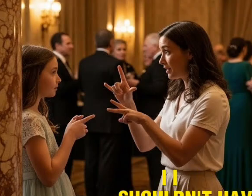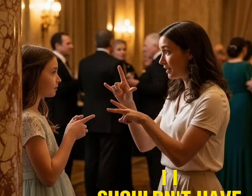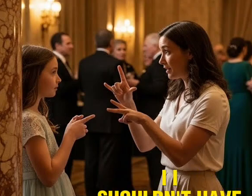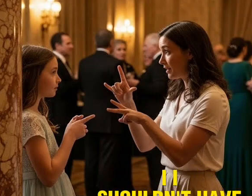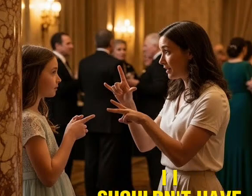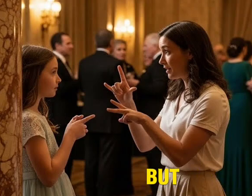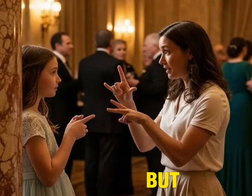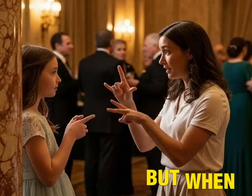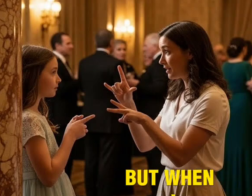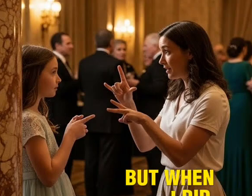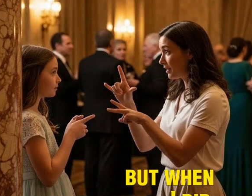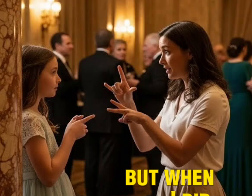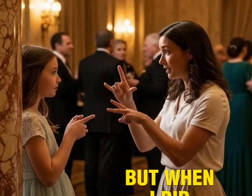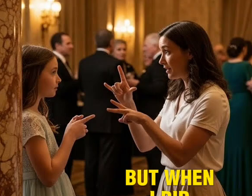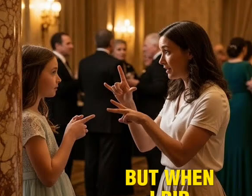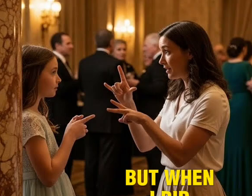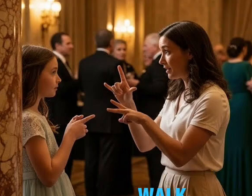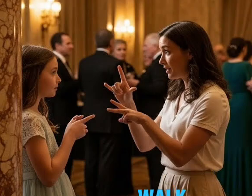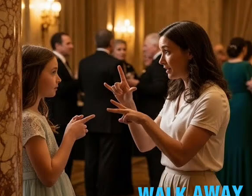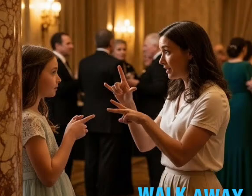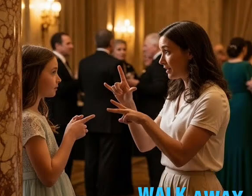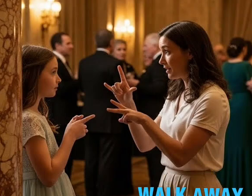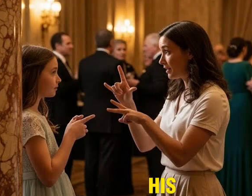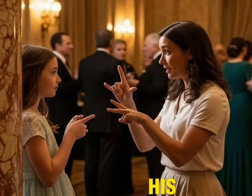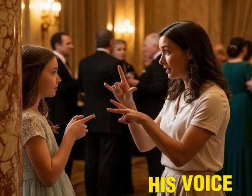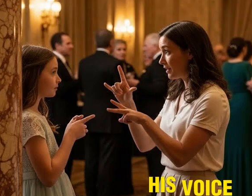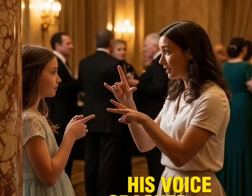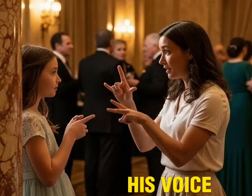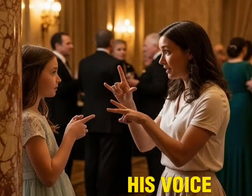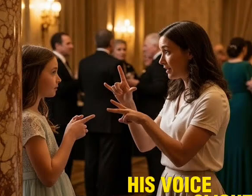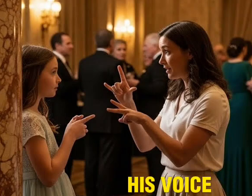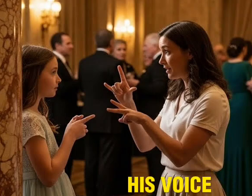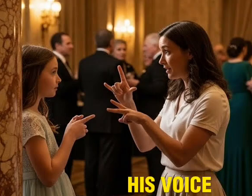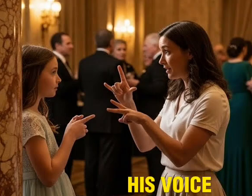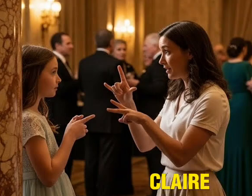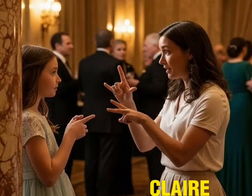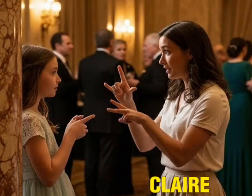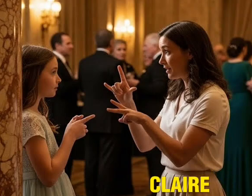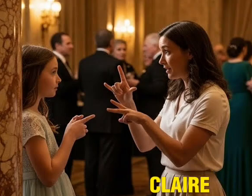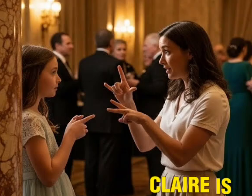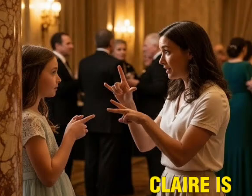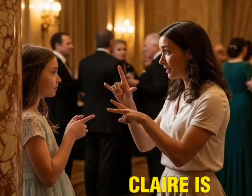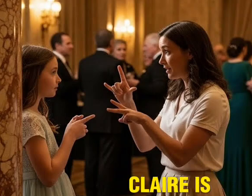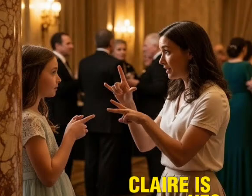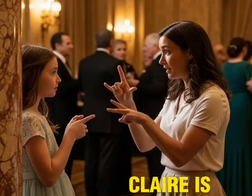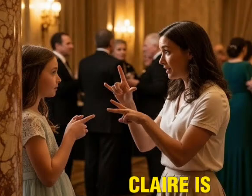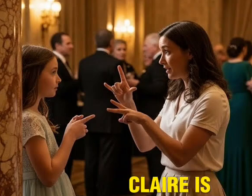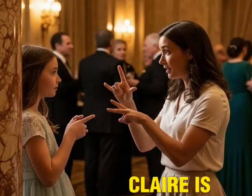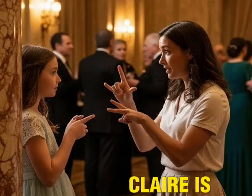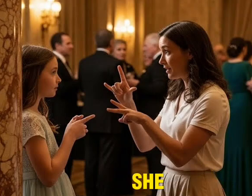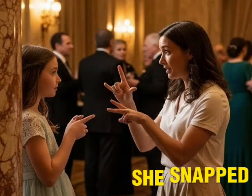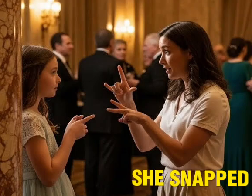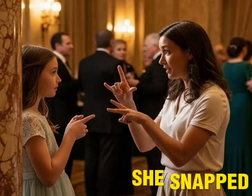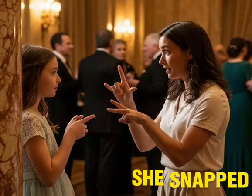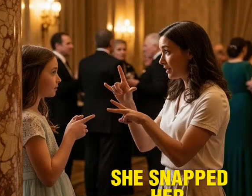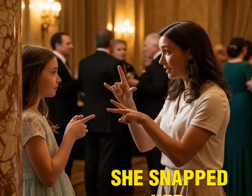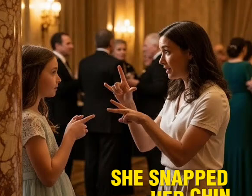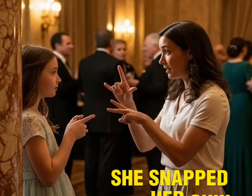looked. But when I did, I couldn't walk away." His voice cracked slightly. "Claire, is he?" "Yes," she snapped, her chin